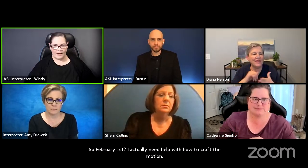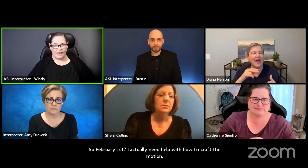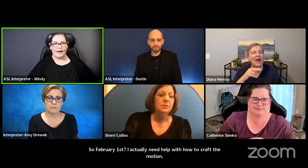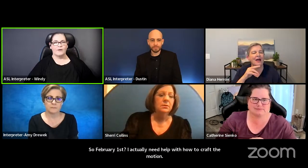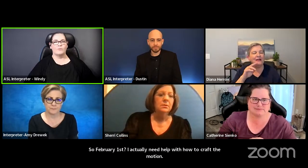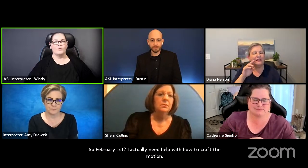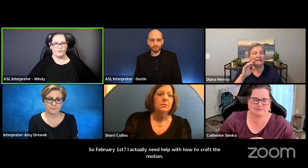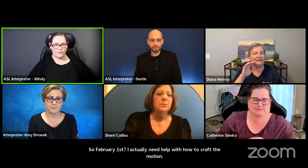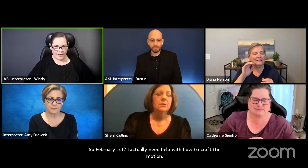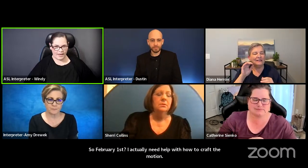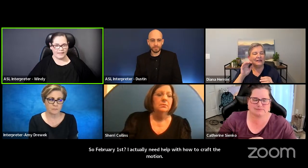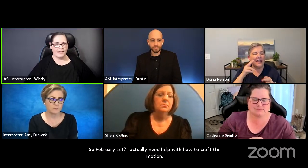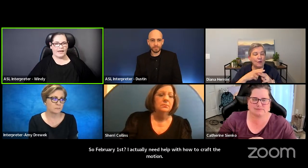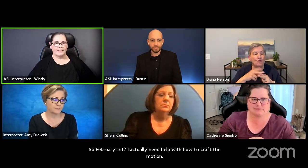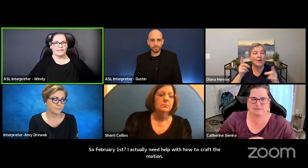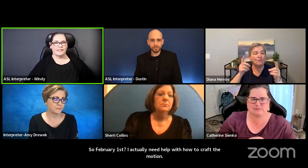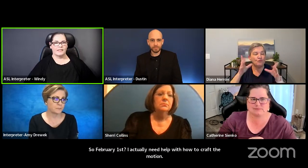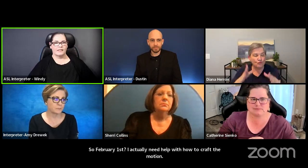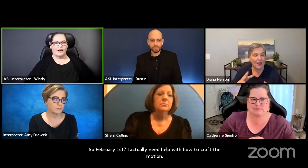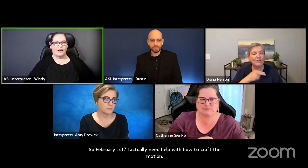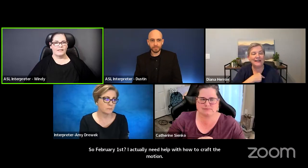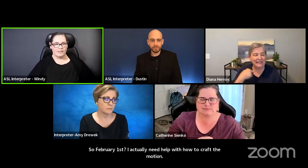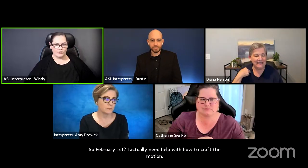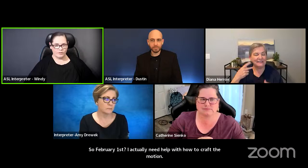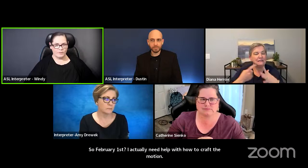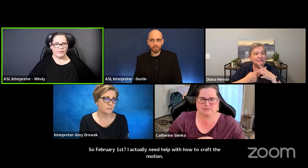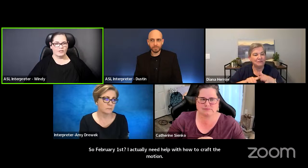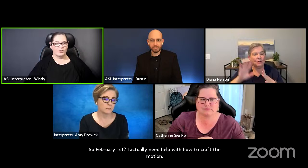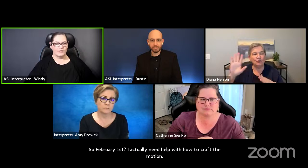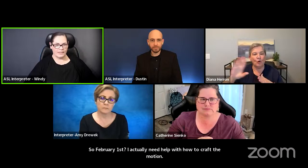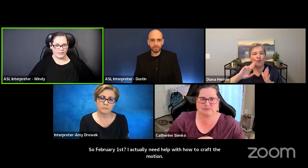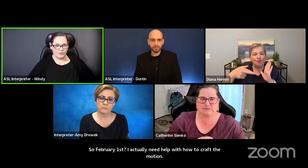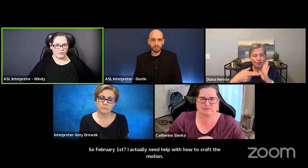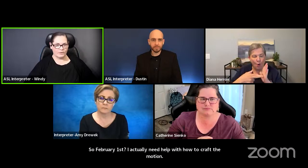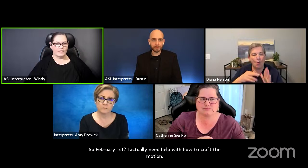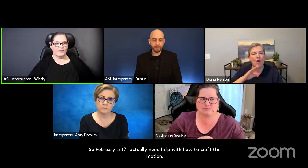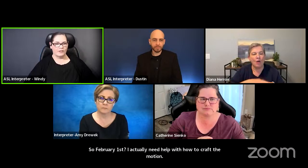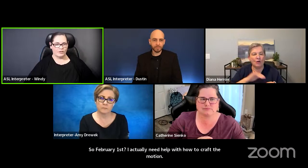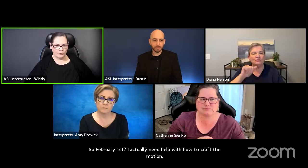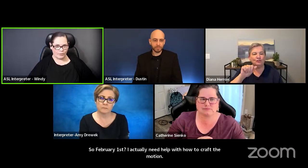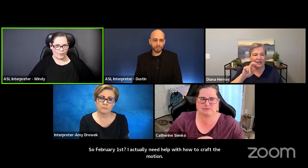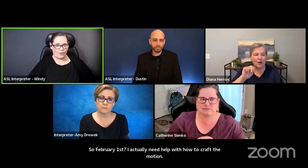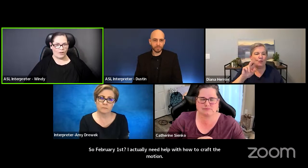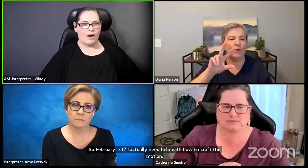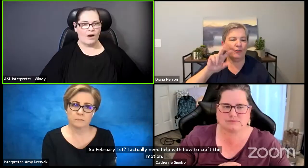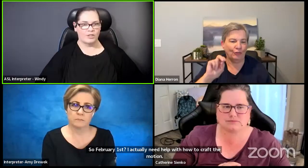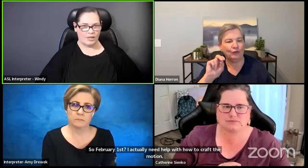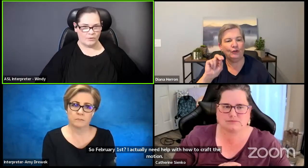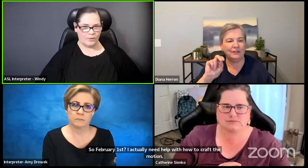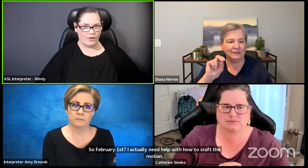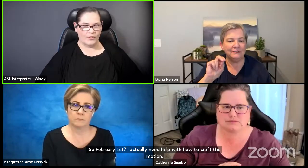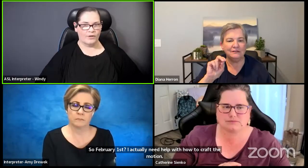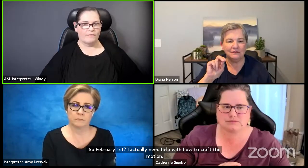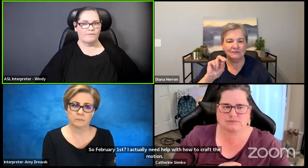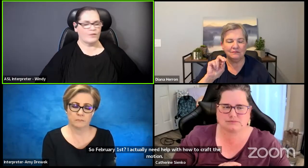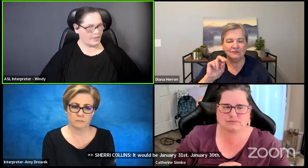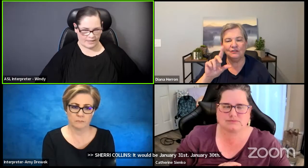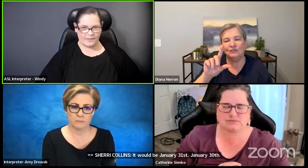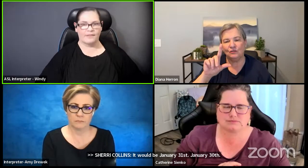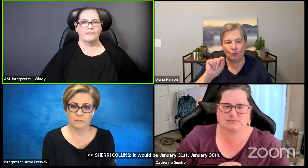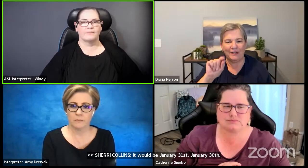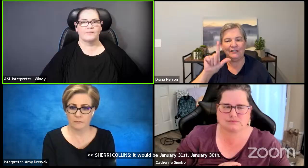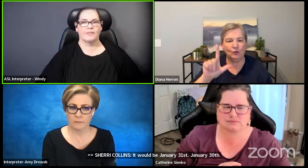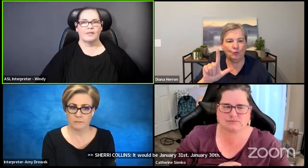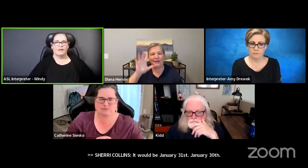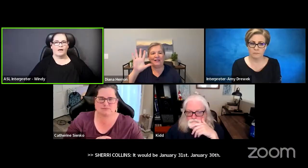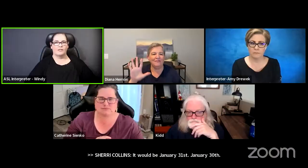Okay, I move then that the interim director, Nikki Suka, begin her role on January 30th,